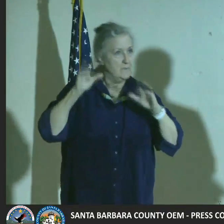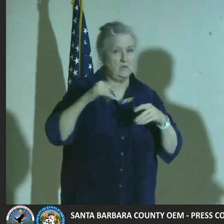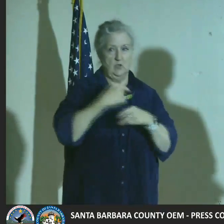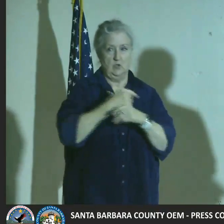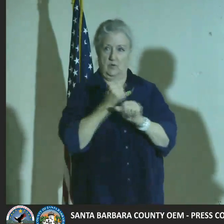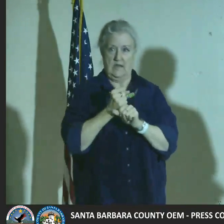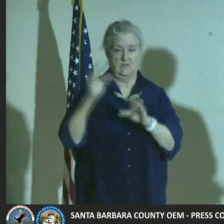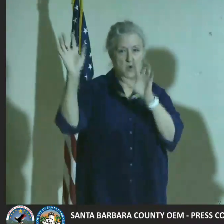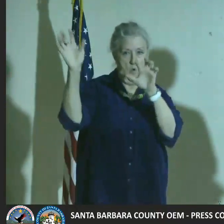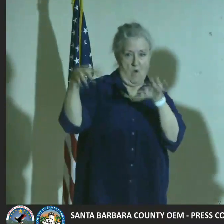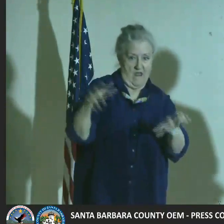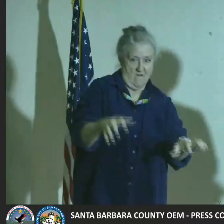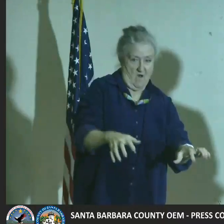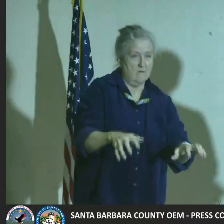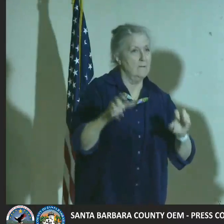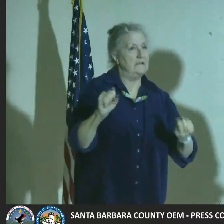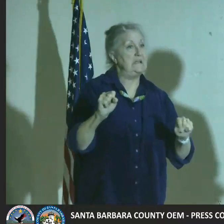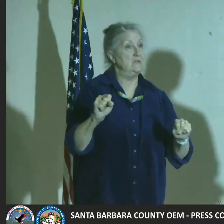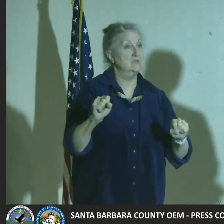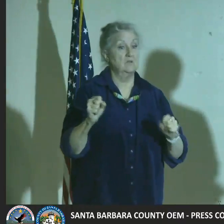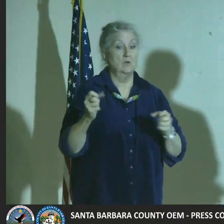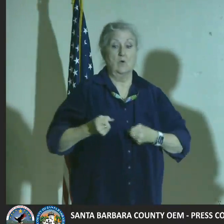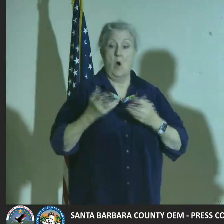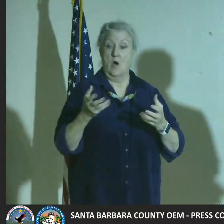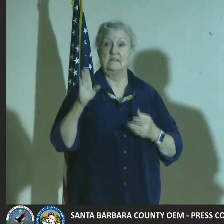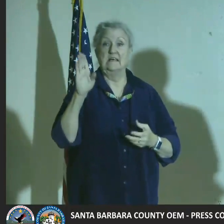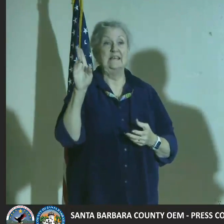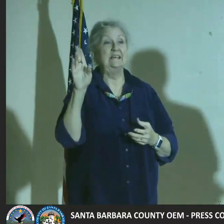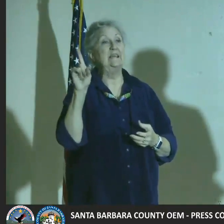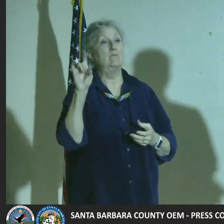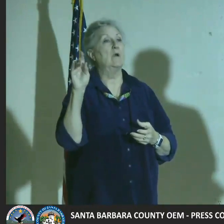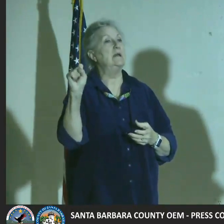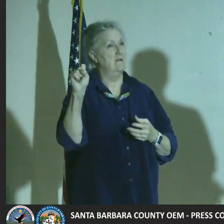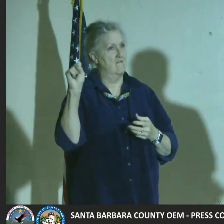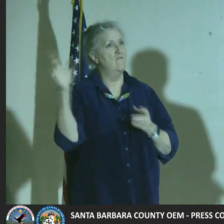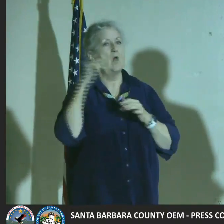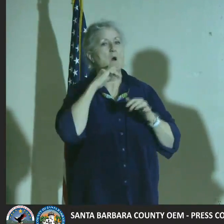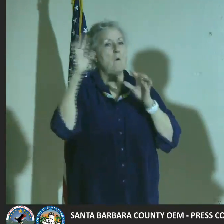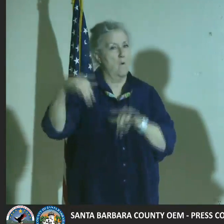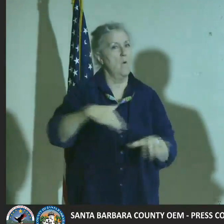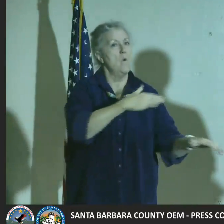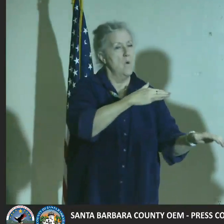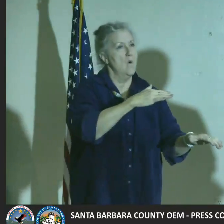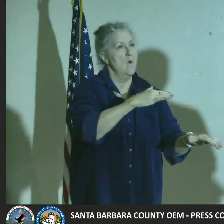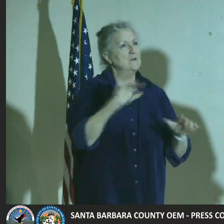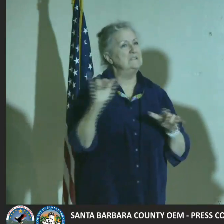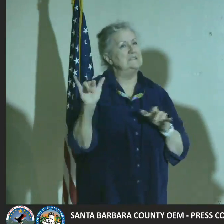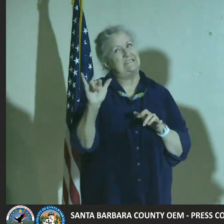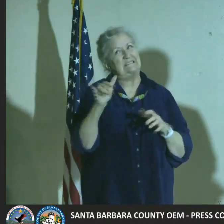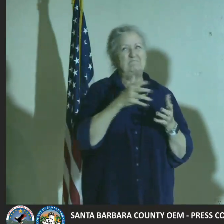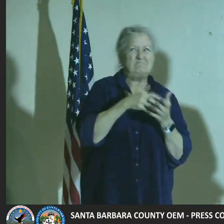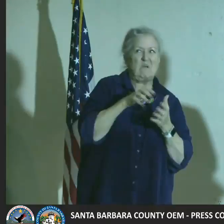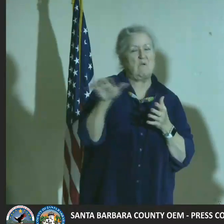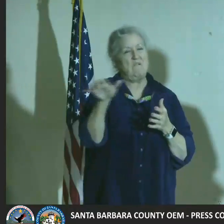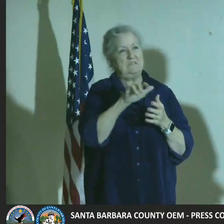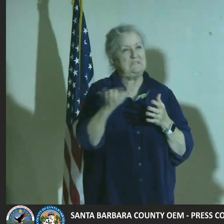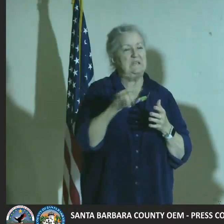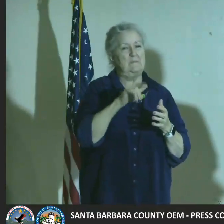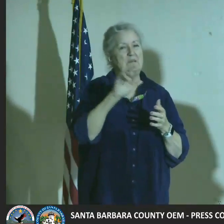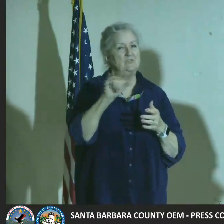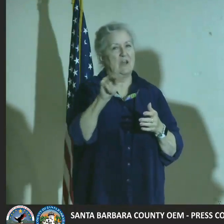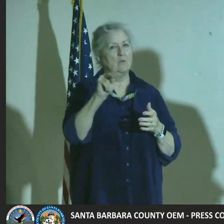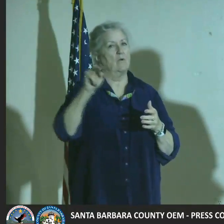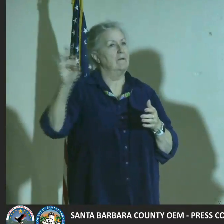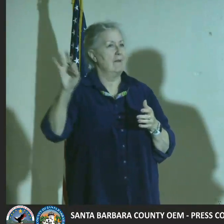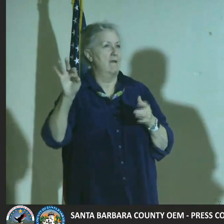rates that had the potential to cause debris flows similar to the event we experienced on January 9th.